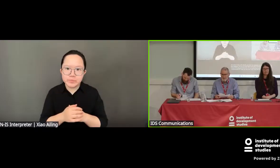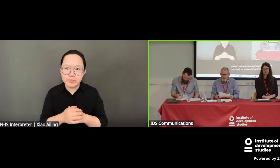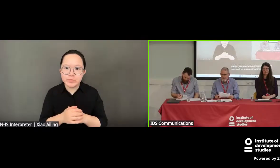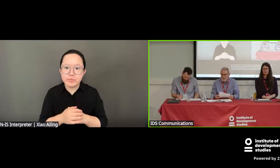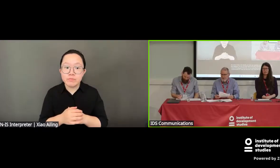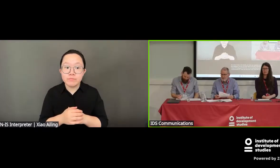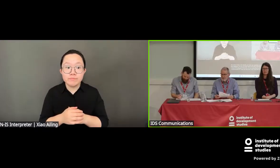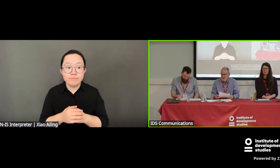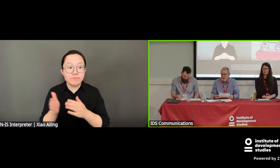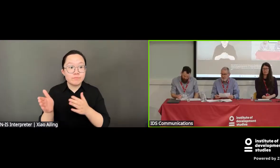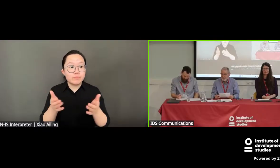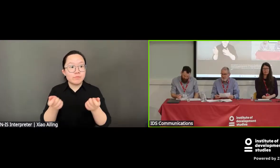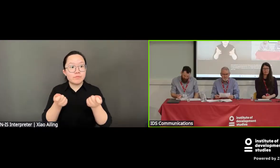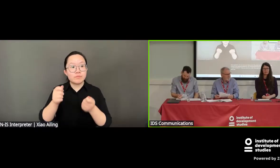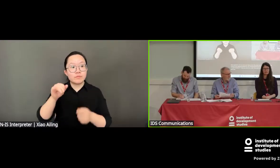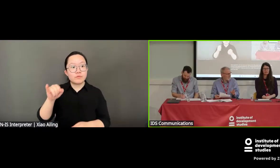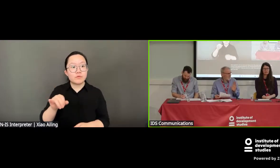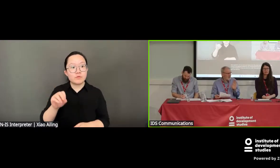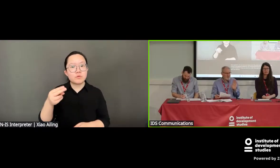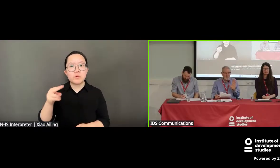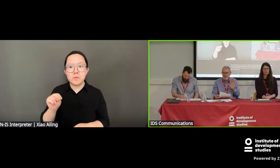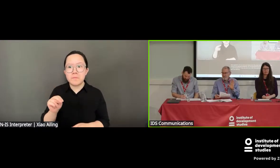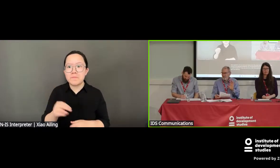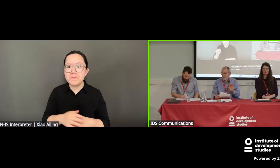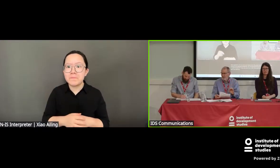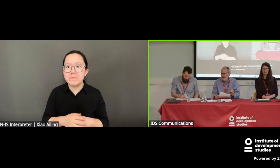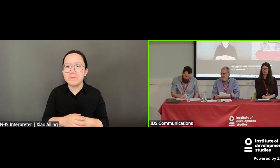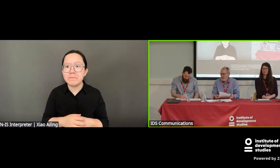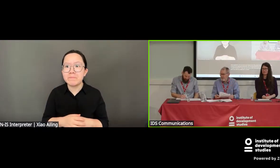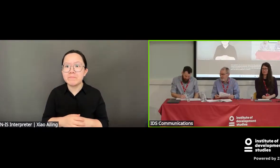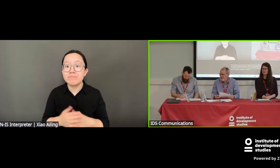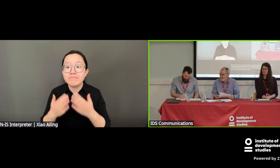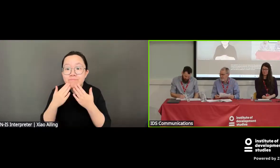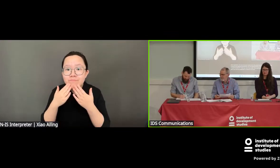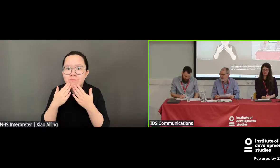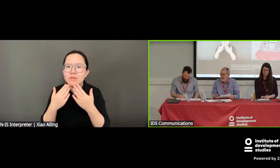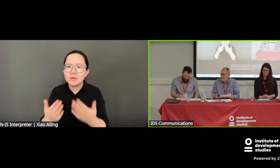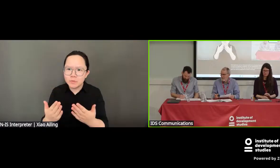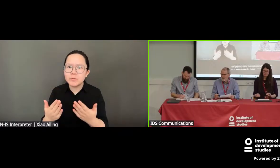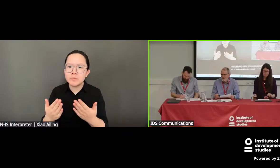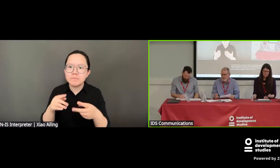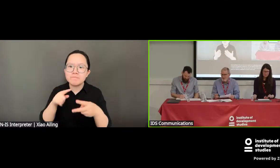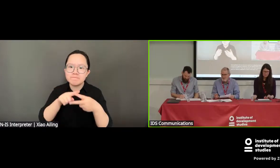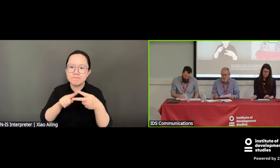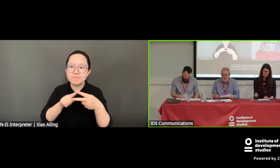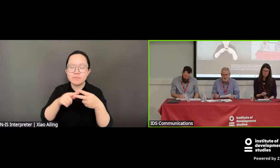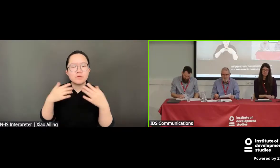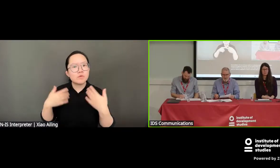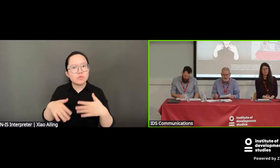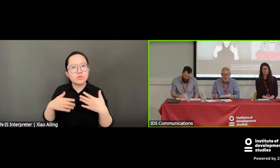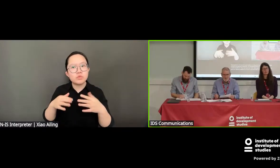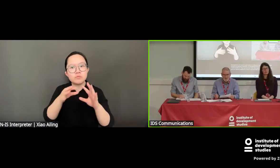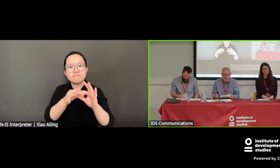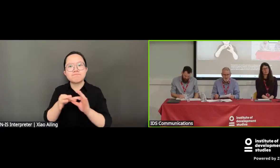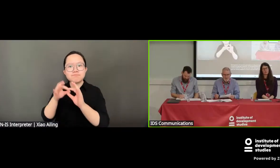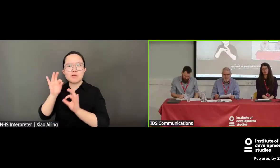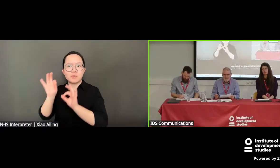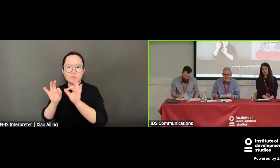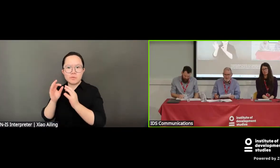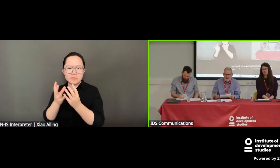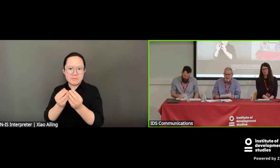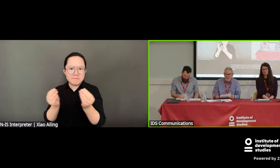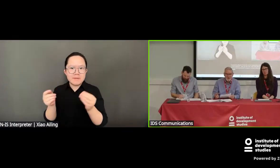another round. So please, speakers, keep a list of comments that you want to, questions you want to help